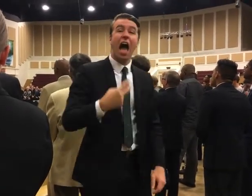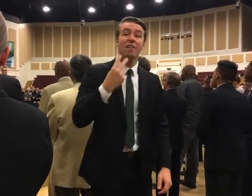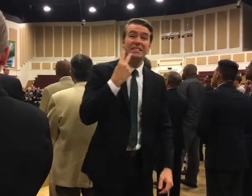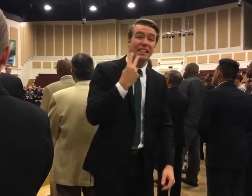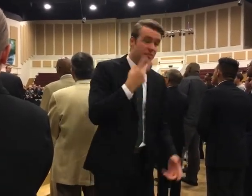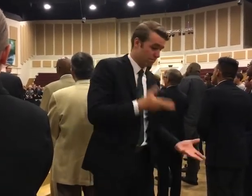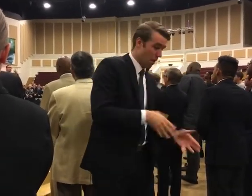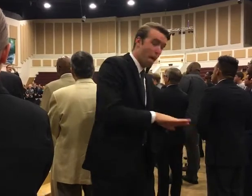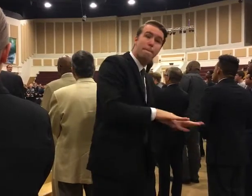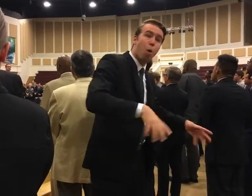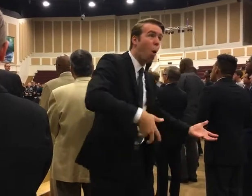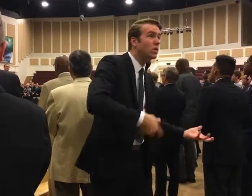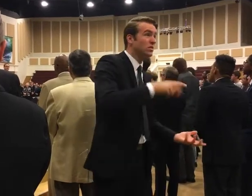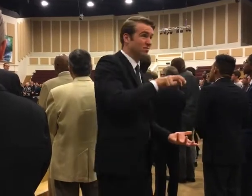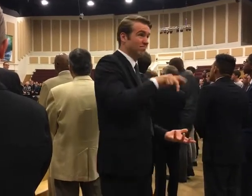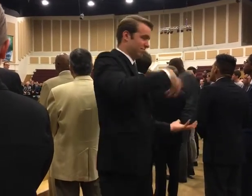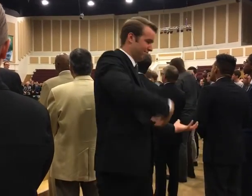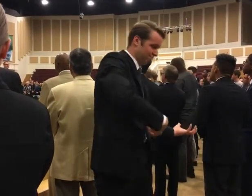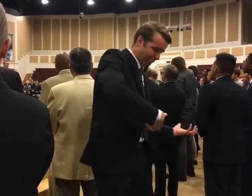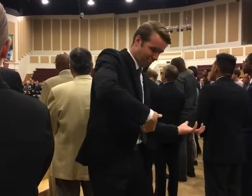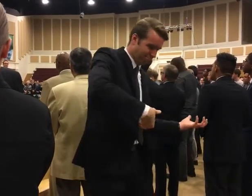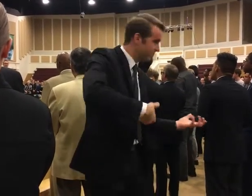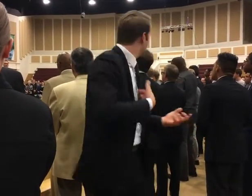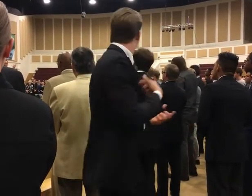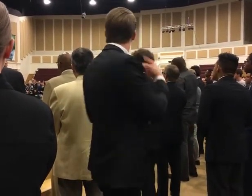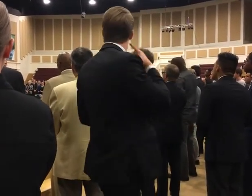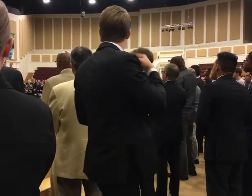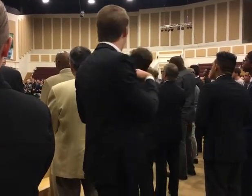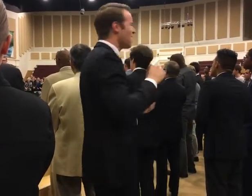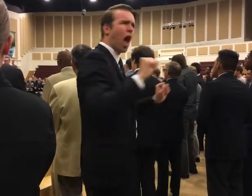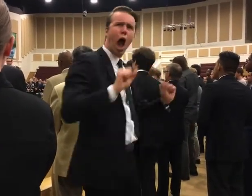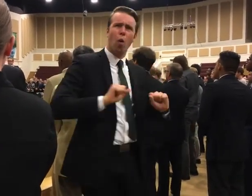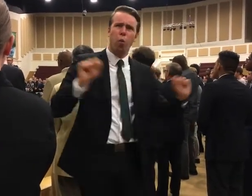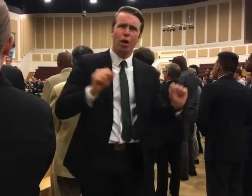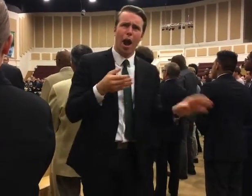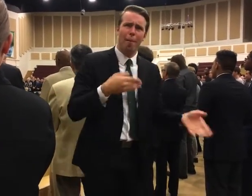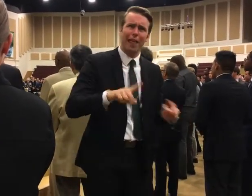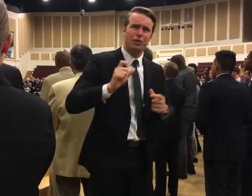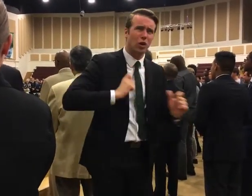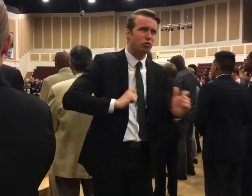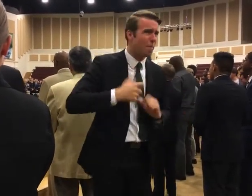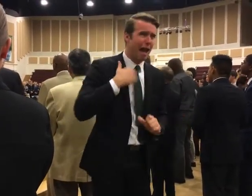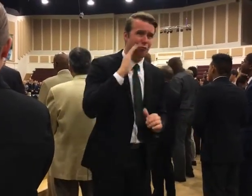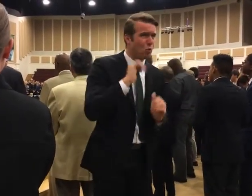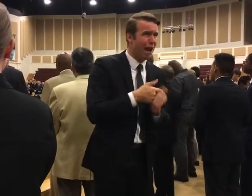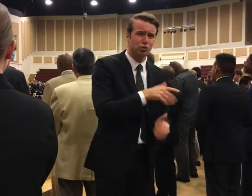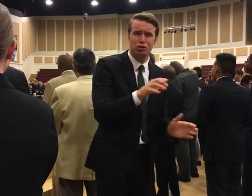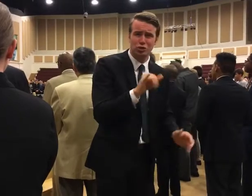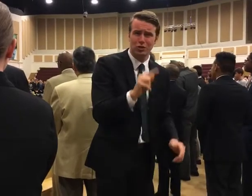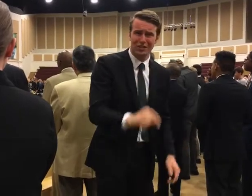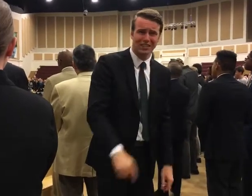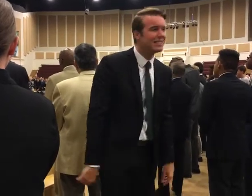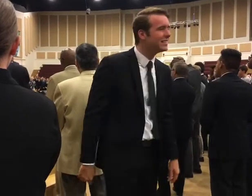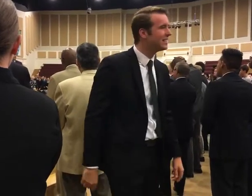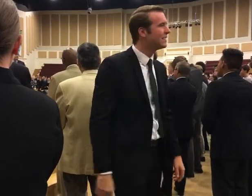up those stairs. I think she's got a workout plan here in drama or something. I don't know how she's doing that.